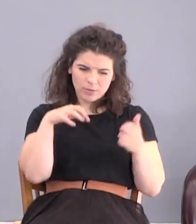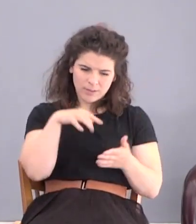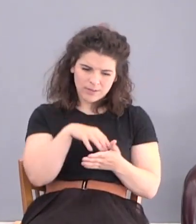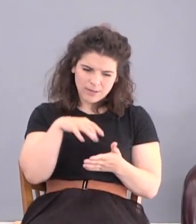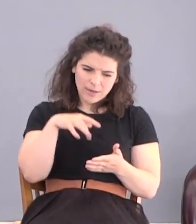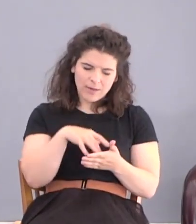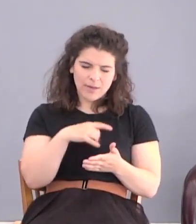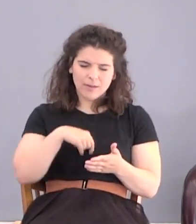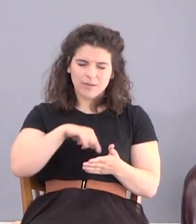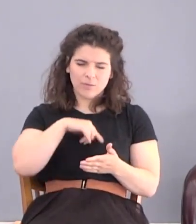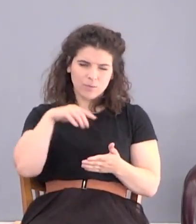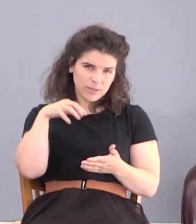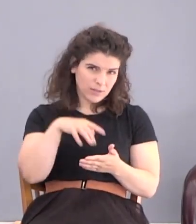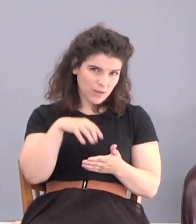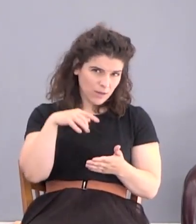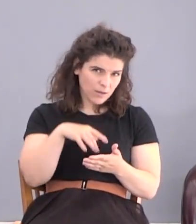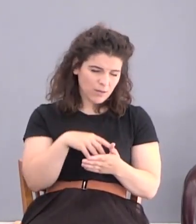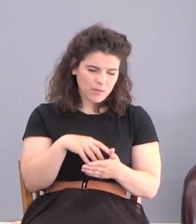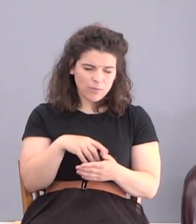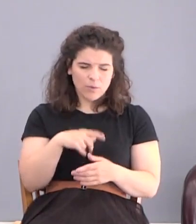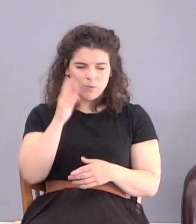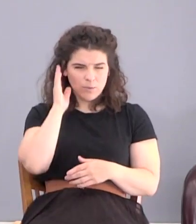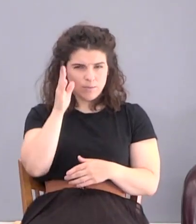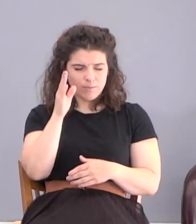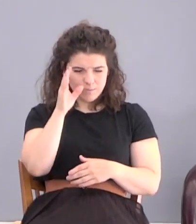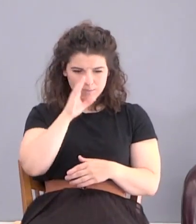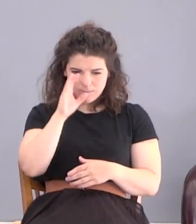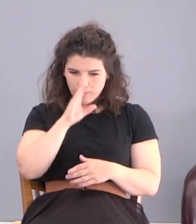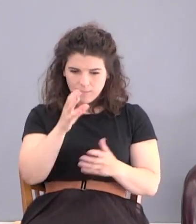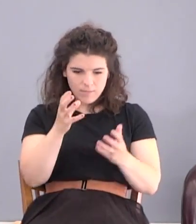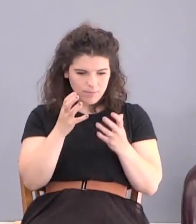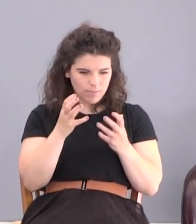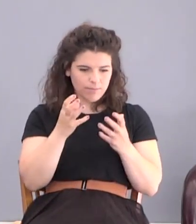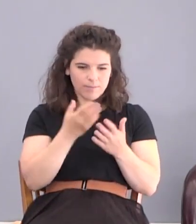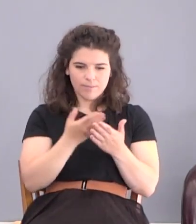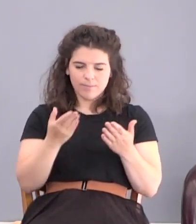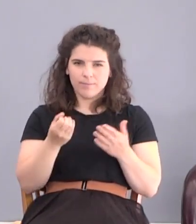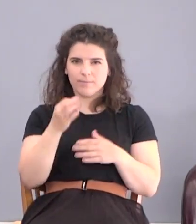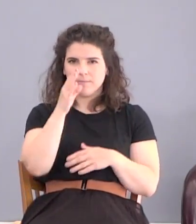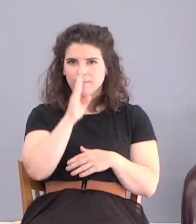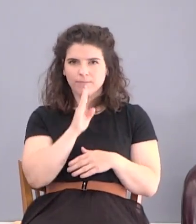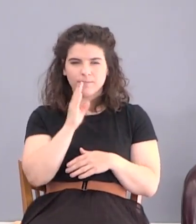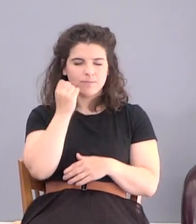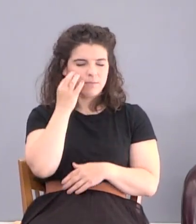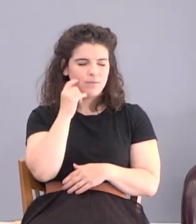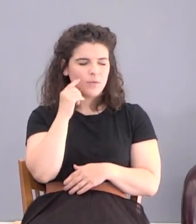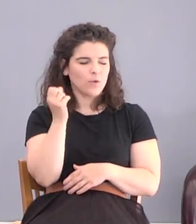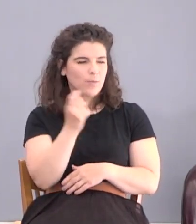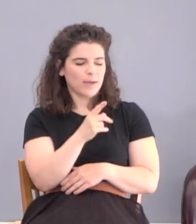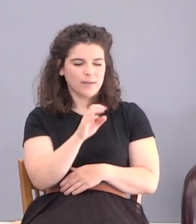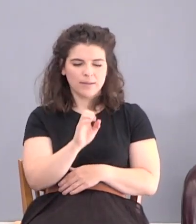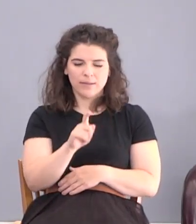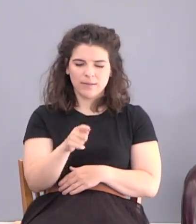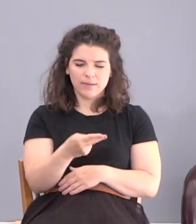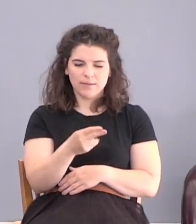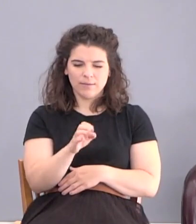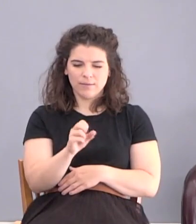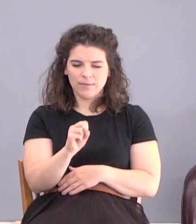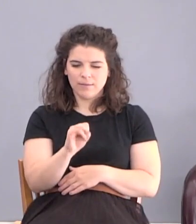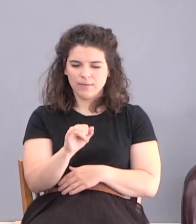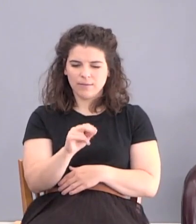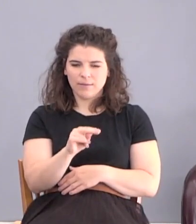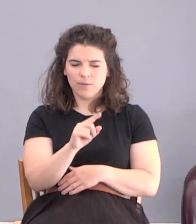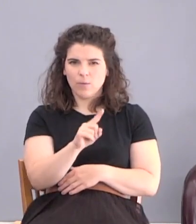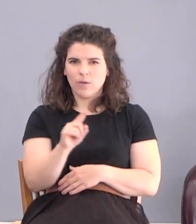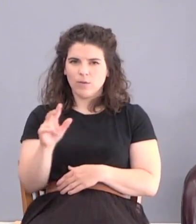it. And as we study it, we're going to seek out, we're going to desire the things of God, because if you look at Ephesians chapter 1, verse 3,